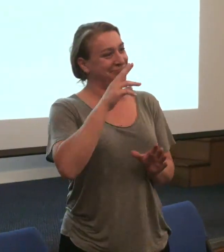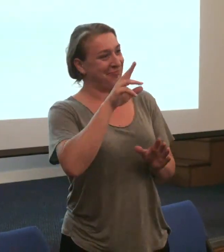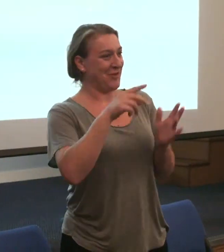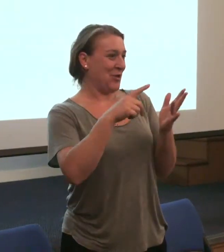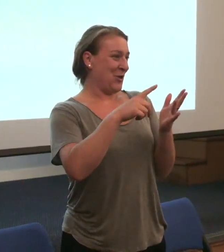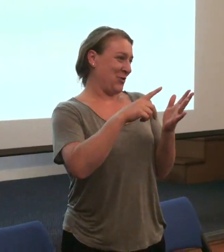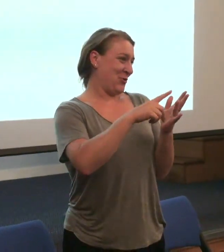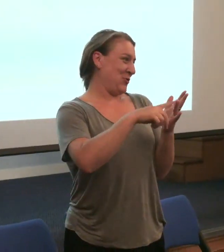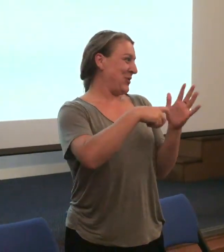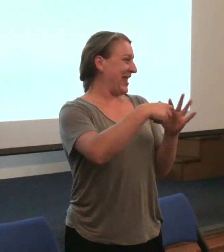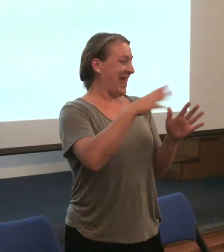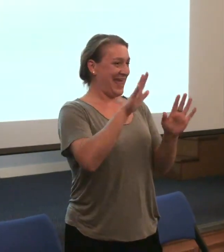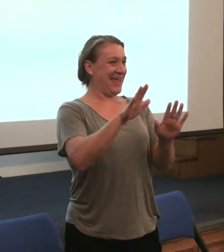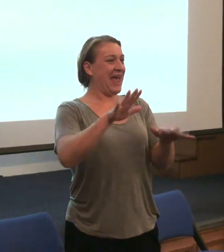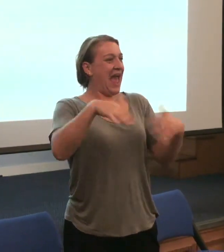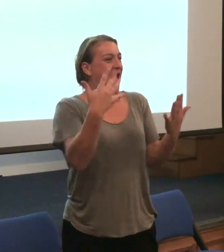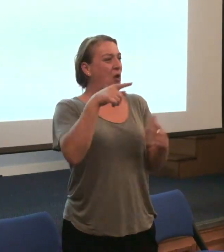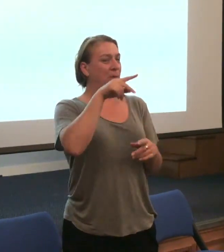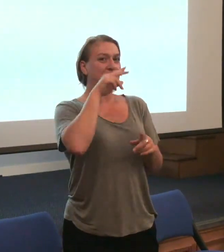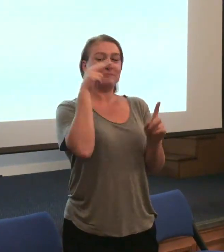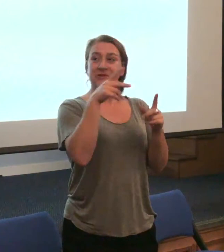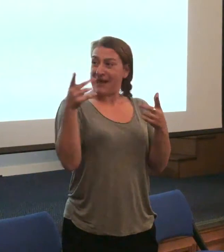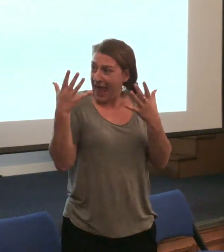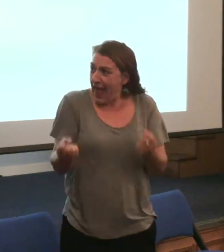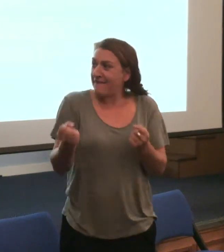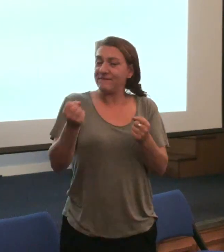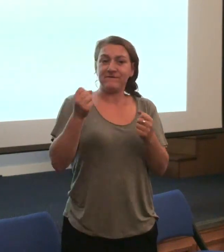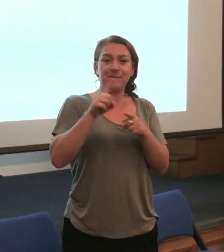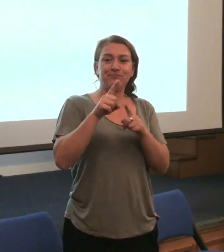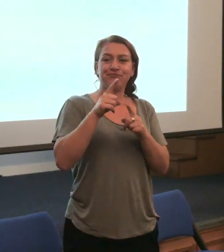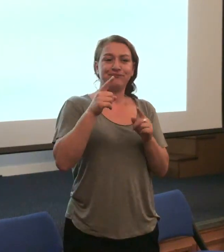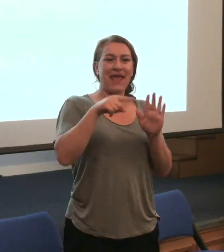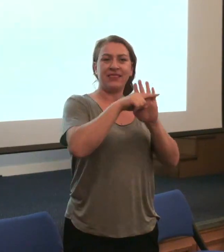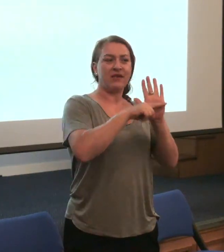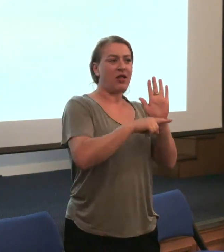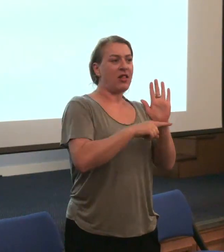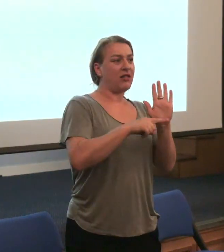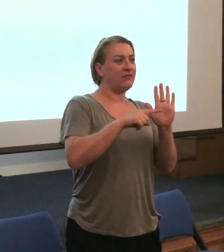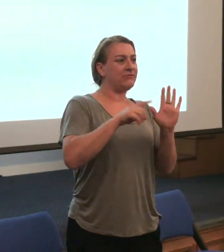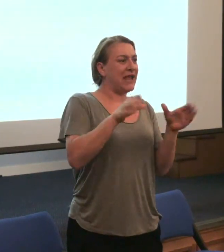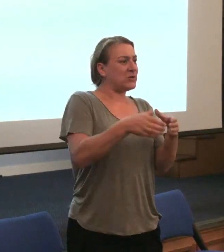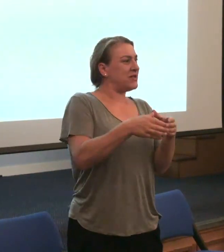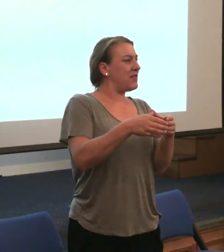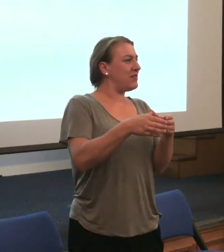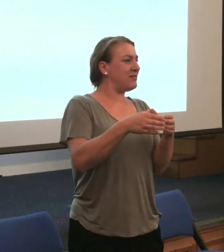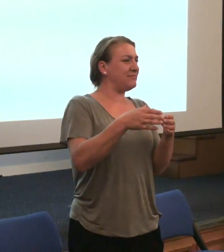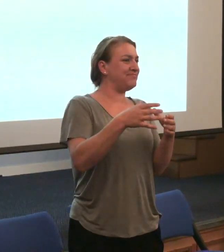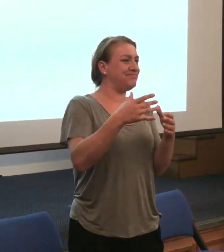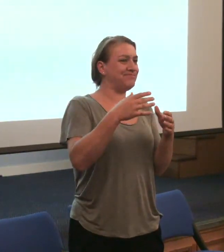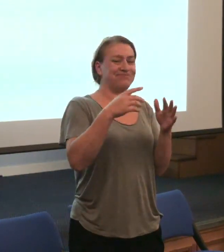I'm interested on what's happening here on a more local level, here in Scotland, here in the UK, about if there's some kind of